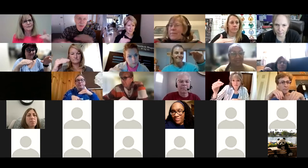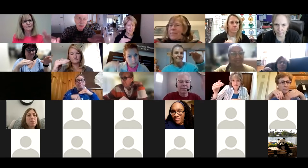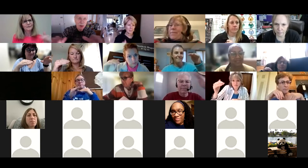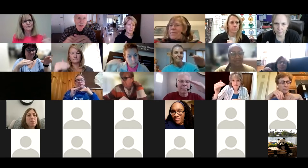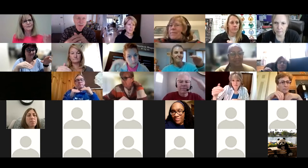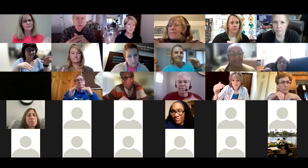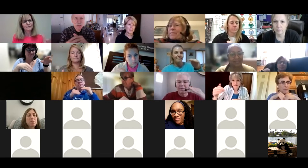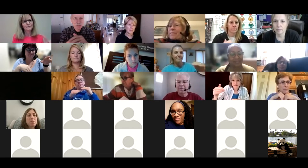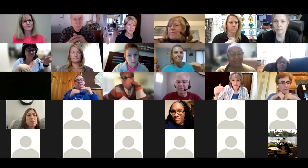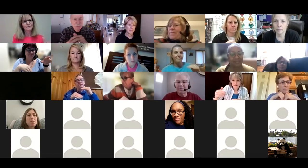the wrong way.